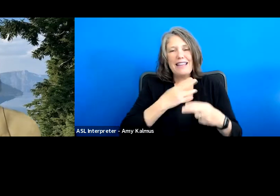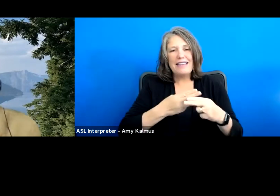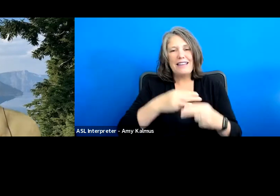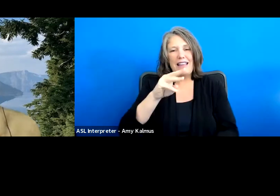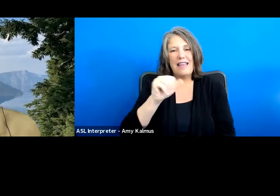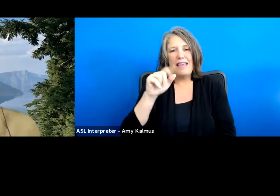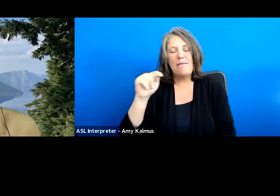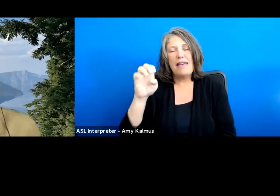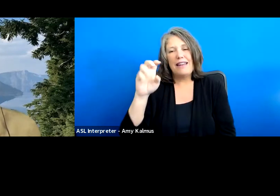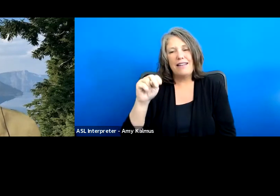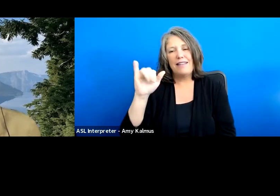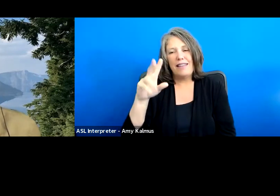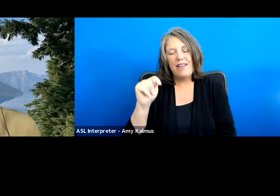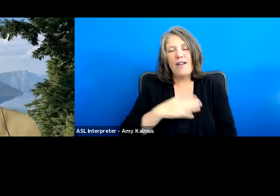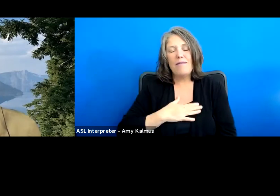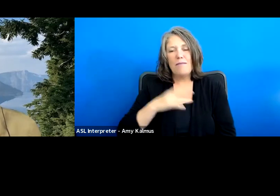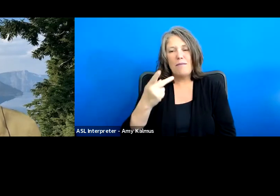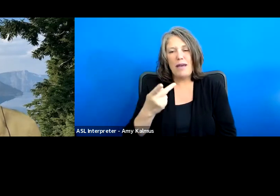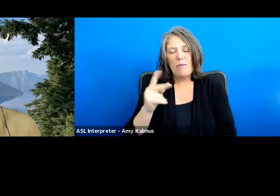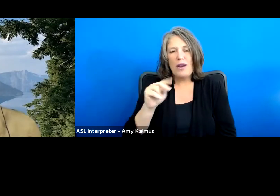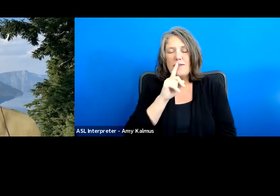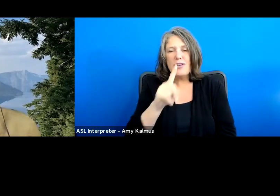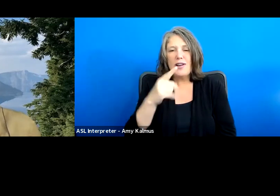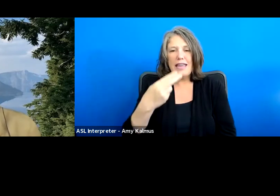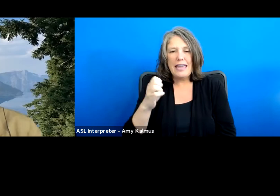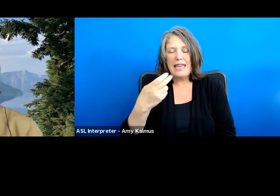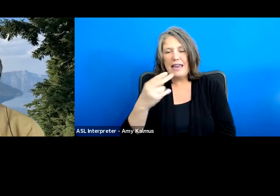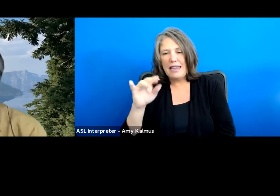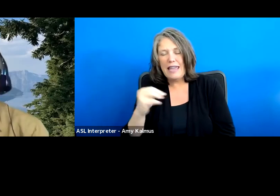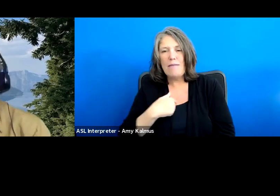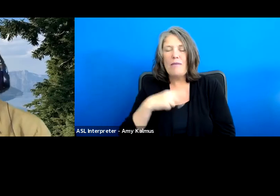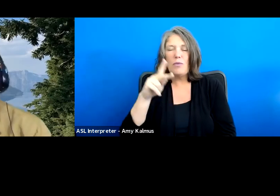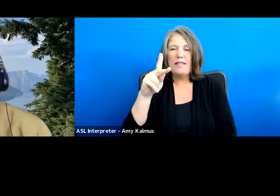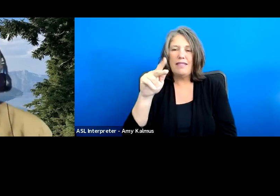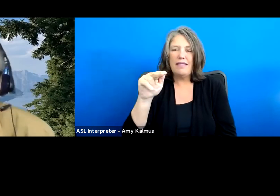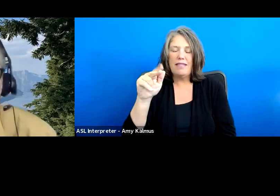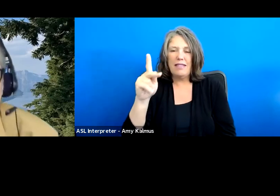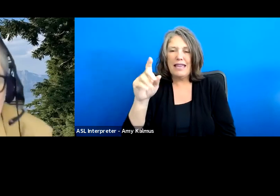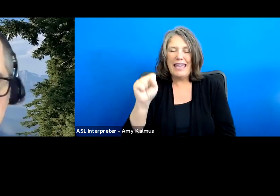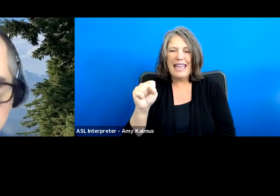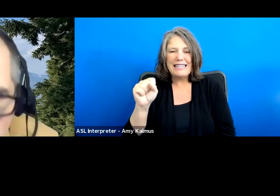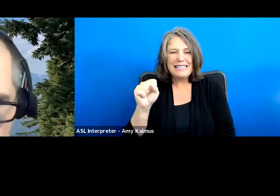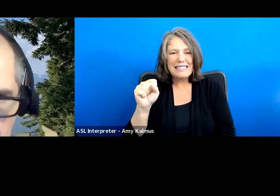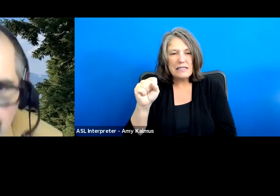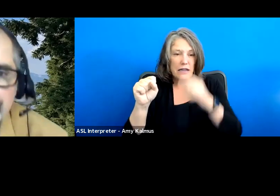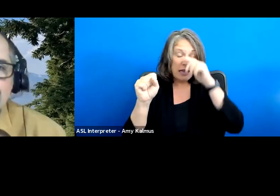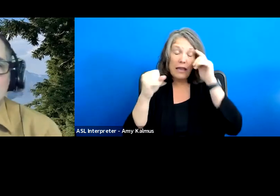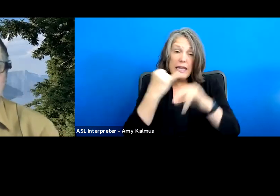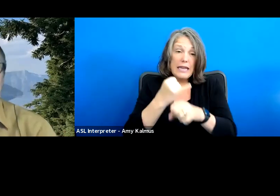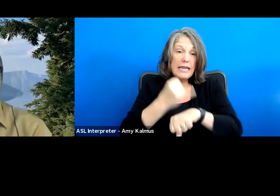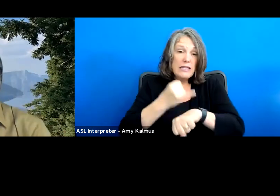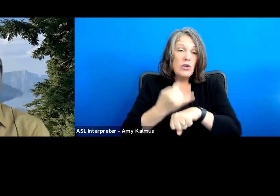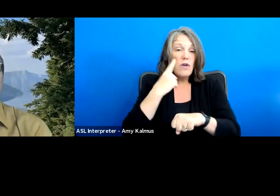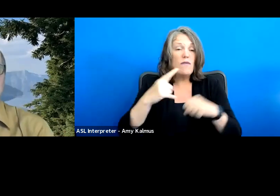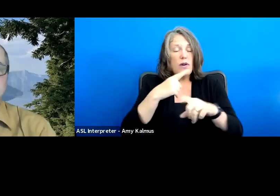Matt Inyart. My pronouns are he and his. I am with the Kansas Institute for Positive, Healthy, Inclusive Communities,